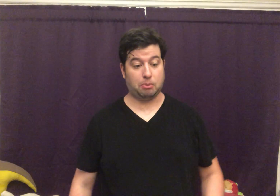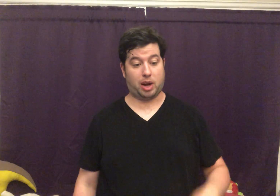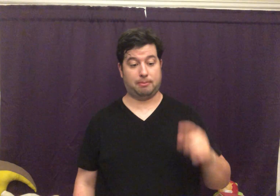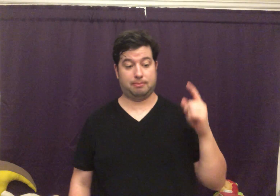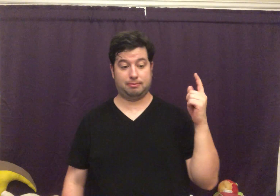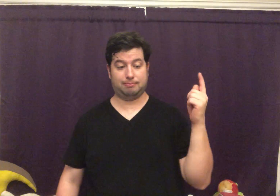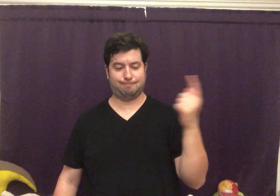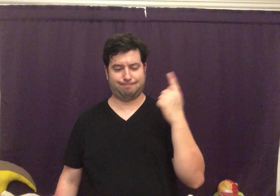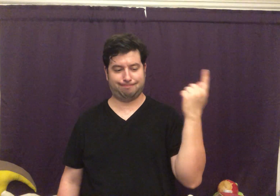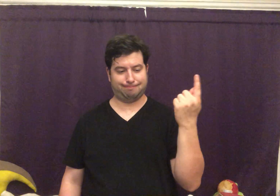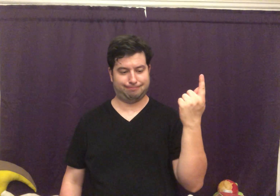Someone